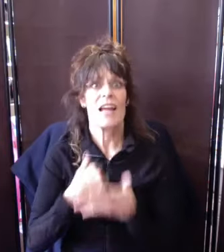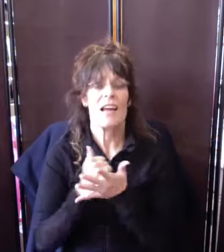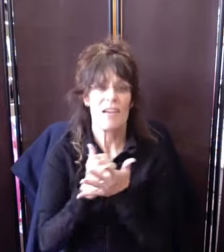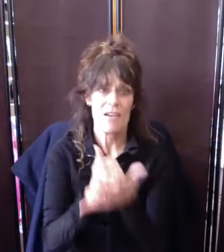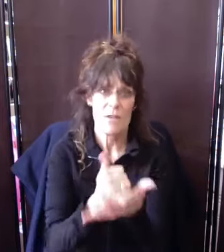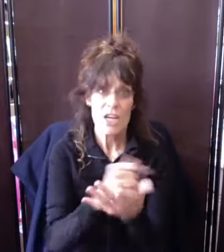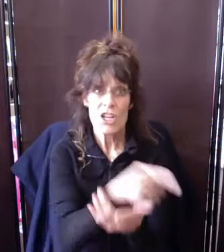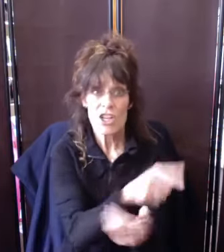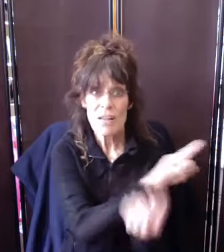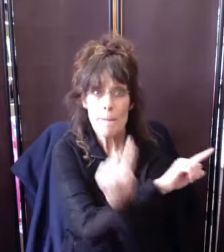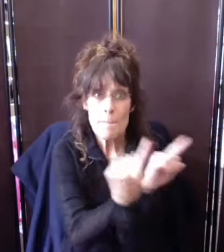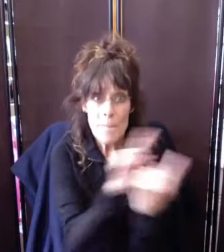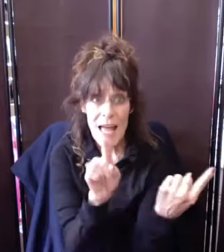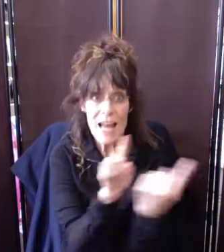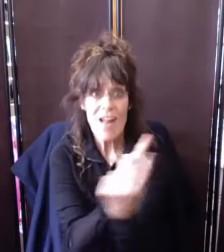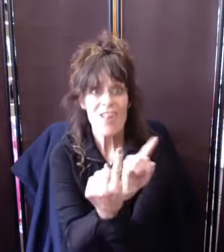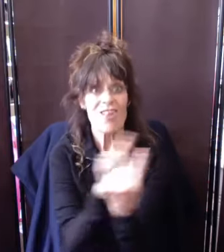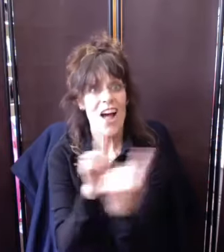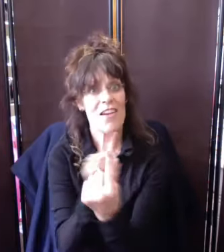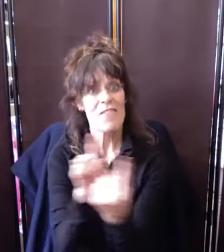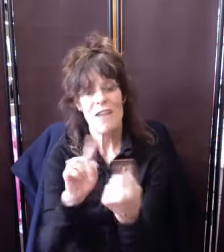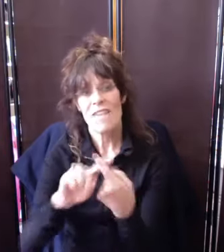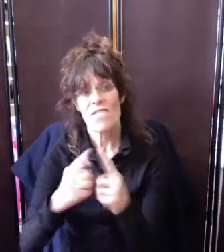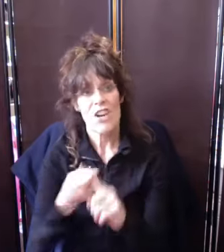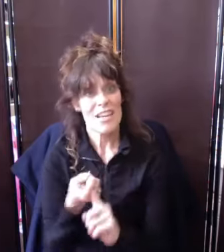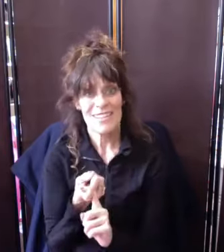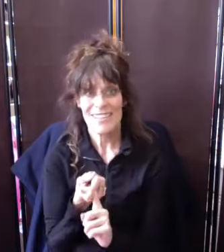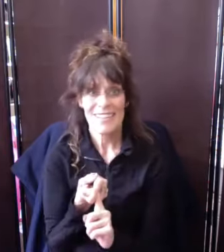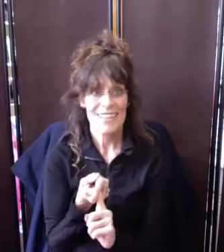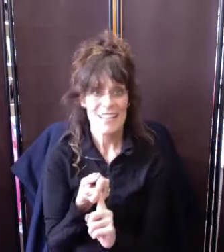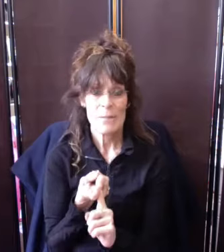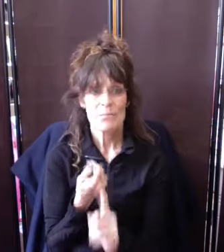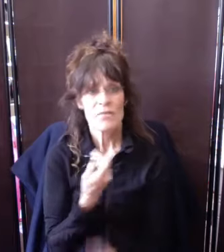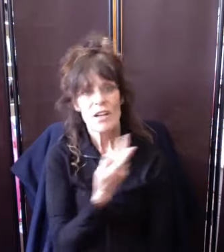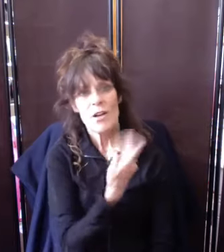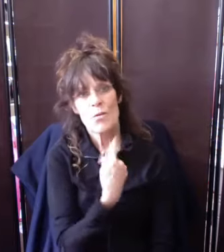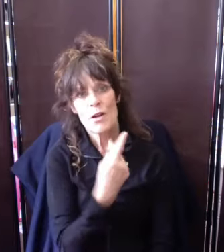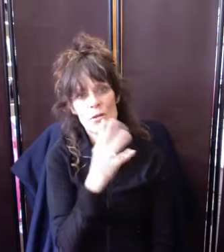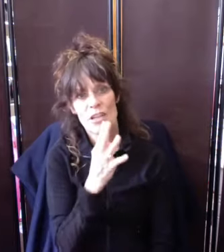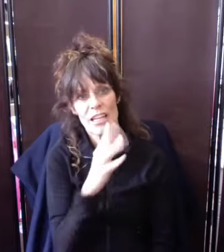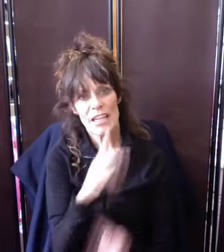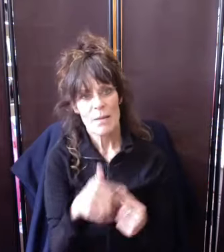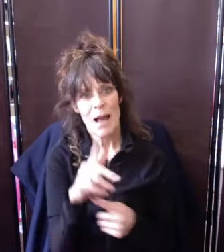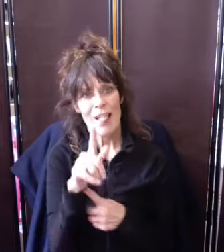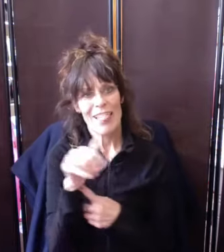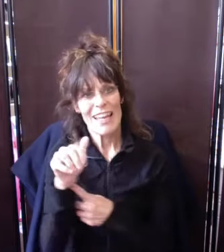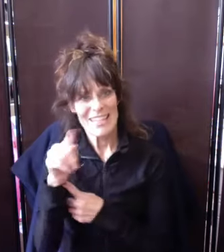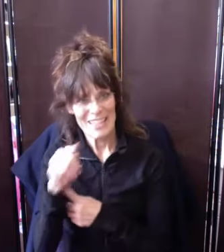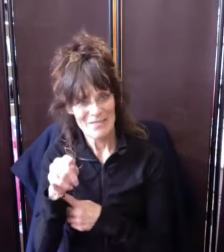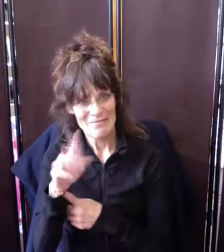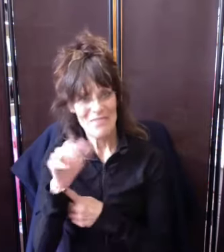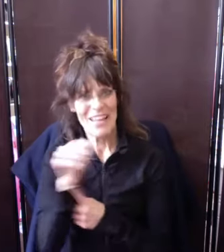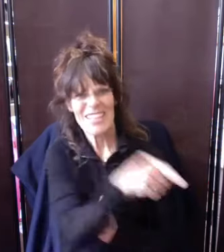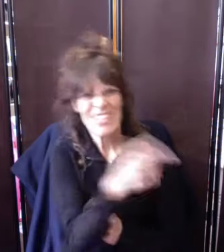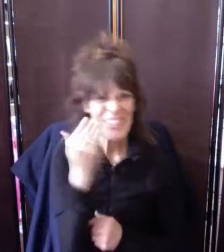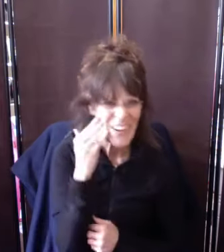lot of my friends all across. We were talking about Liz Bailey, and she loves Liz Bailey. She knows Liz Bailey. We're talking about